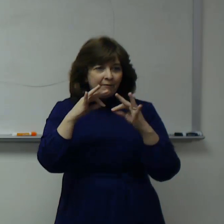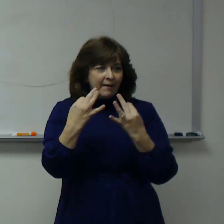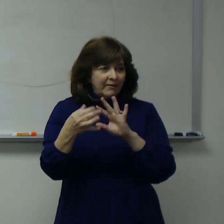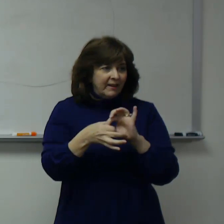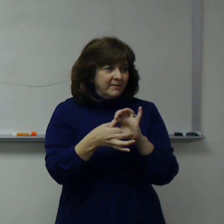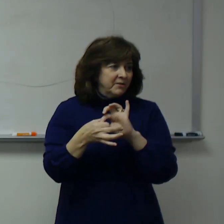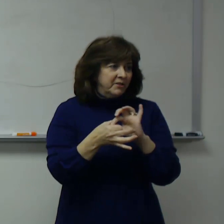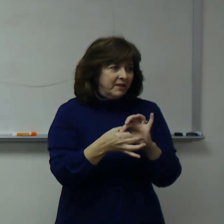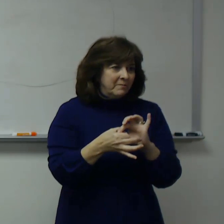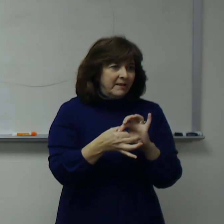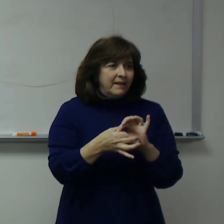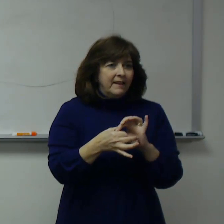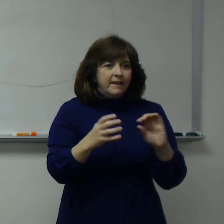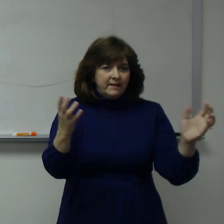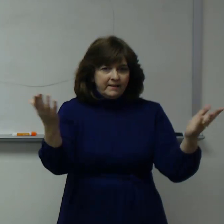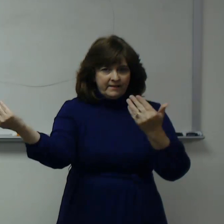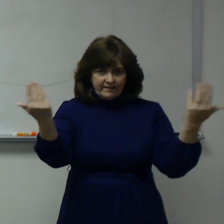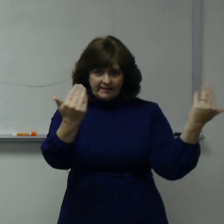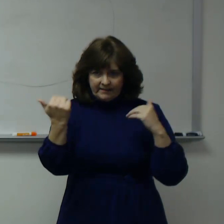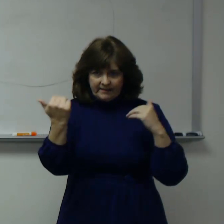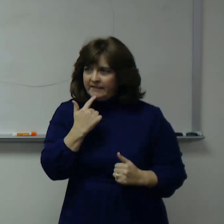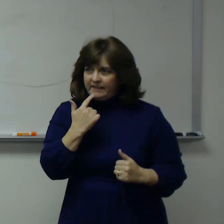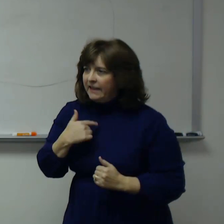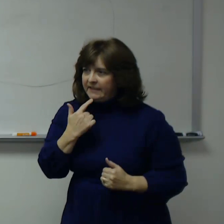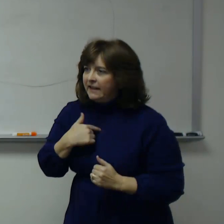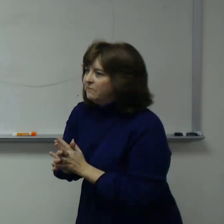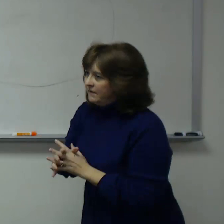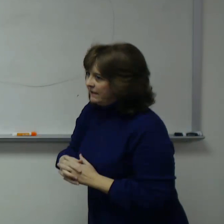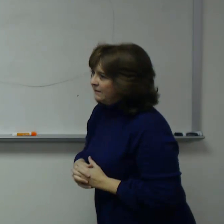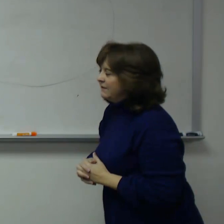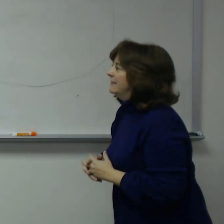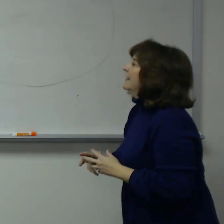family relationship and tell us what he said. Yes.